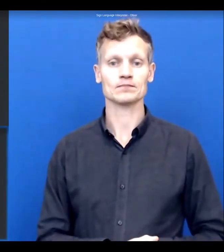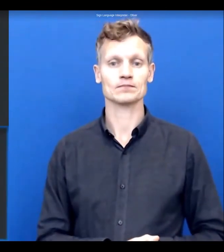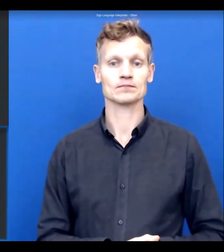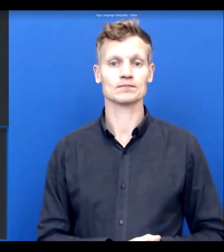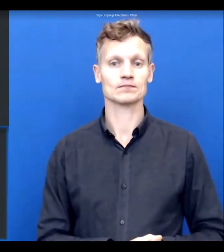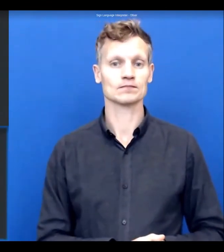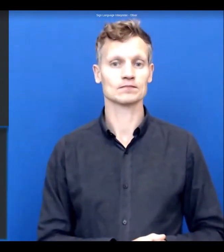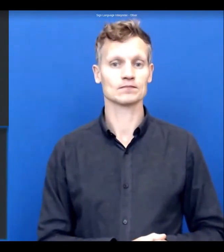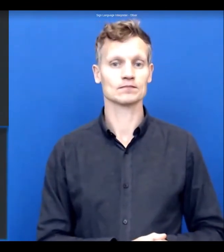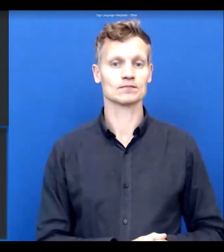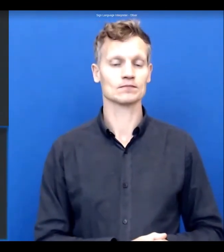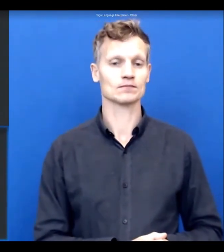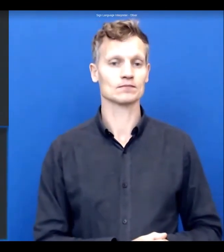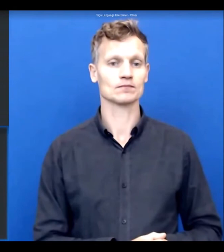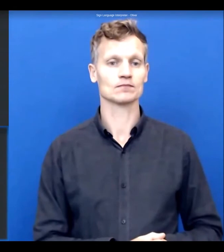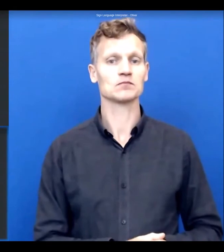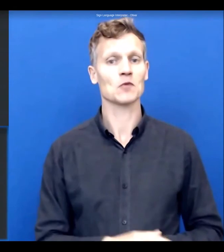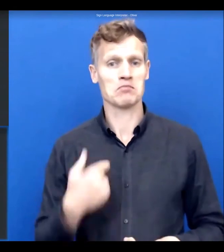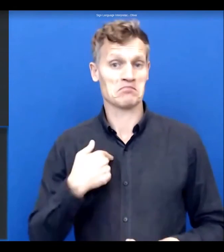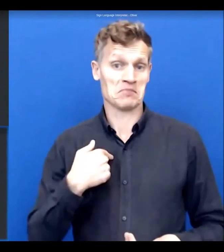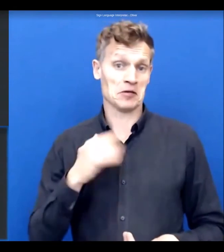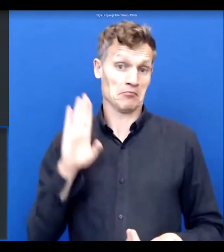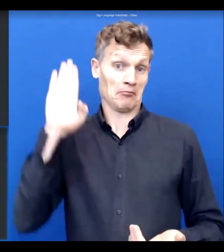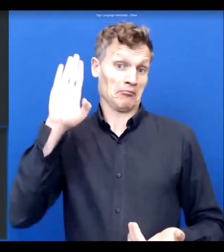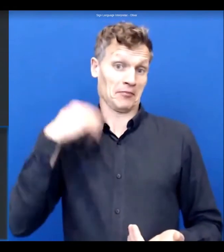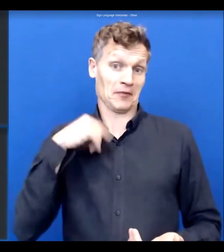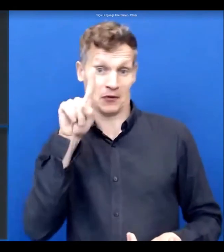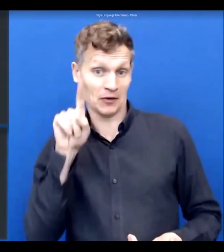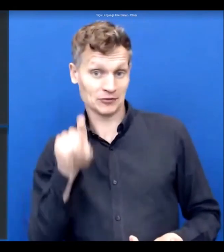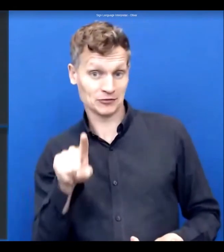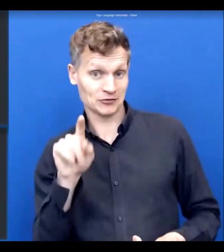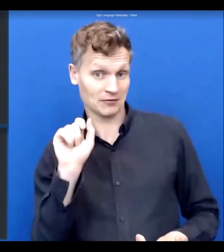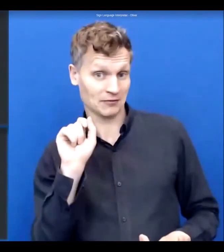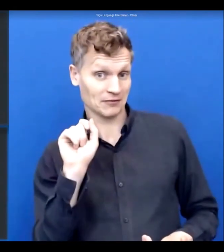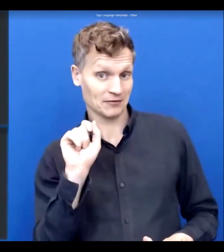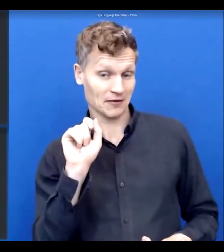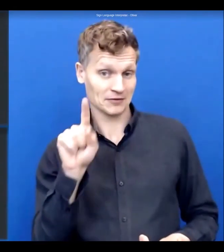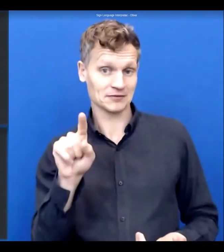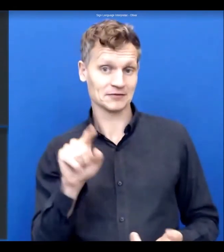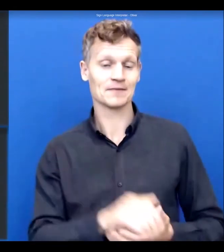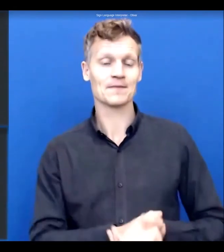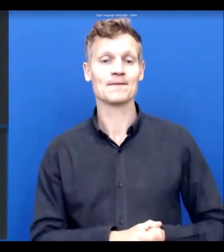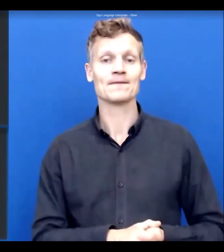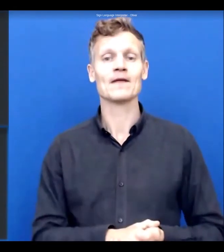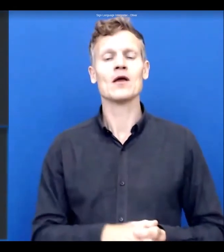I ask you a question for myself. In ROC, you had to